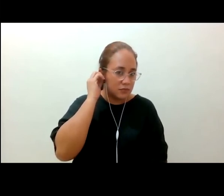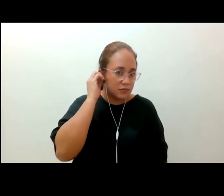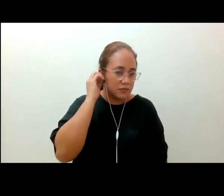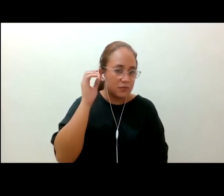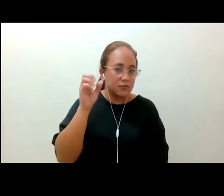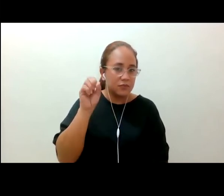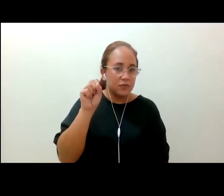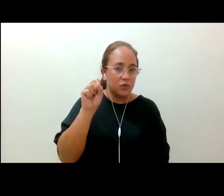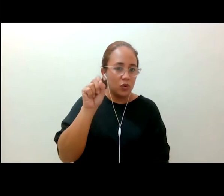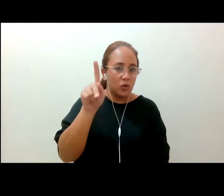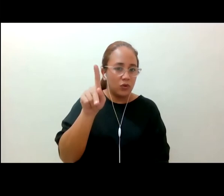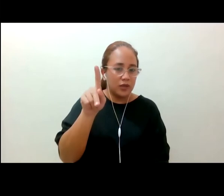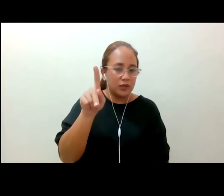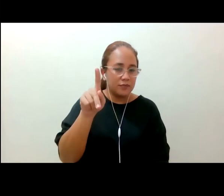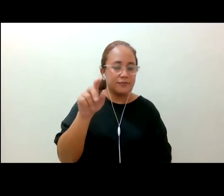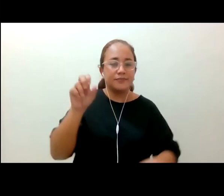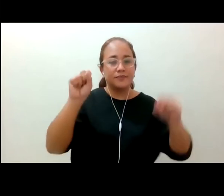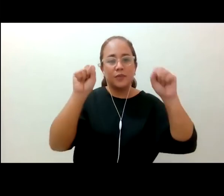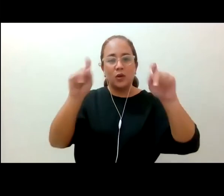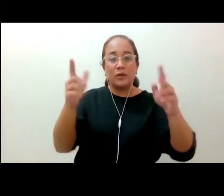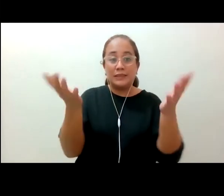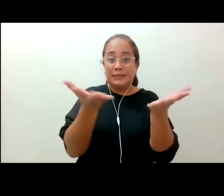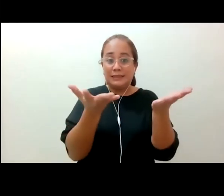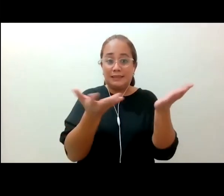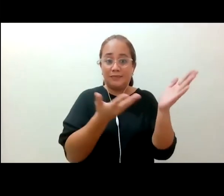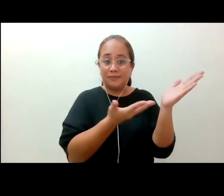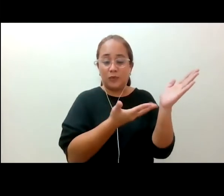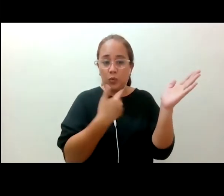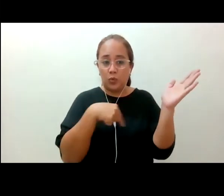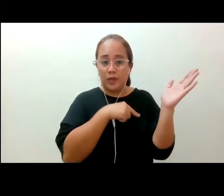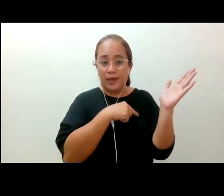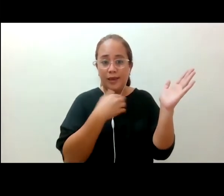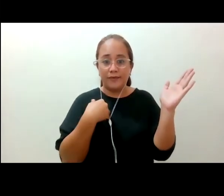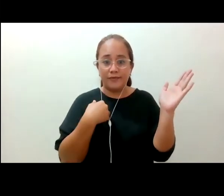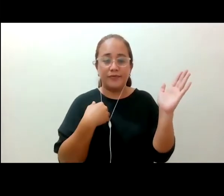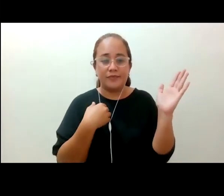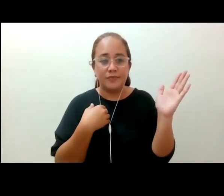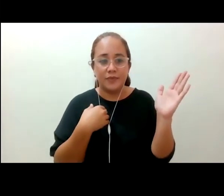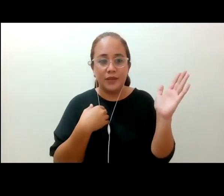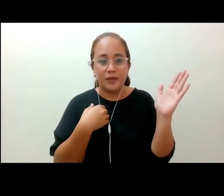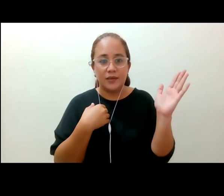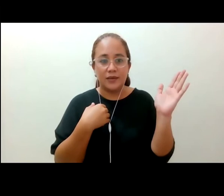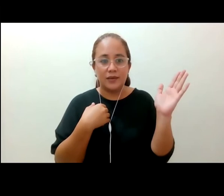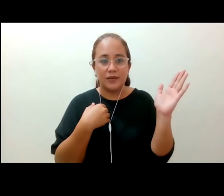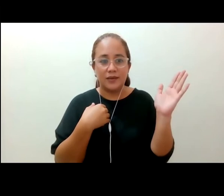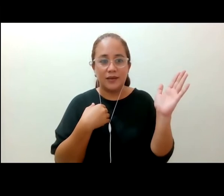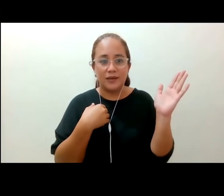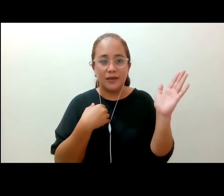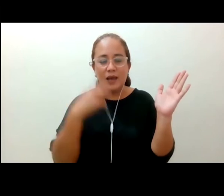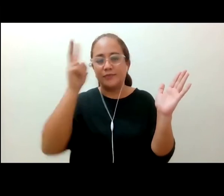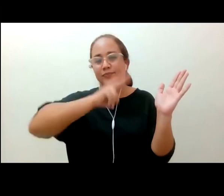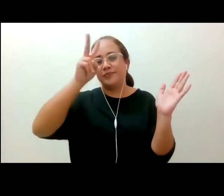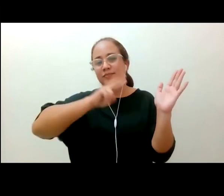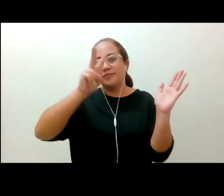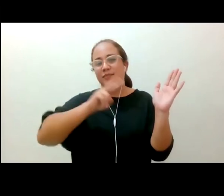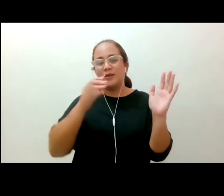Okay, so here we have, Sorry, it's not up yet, sir. sorry, okay,